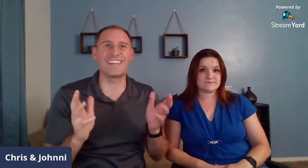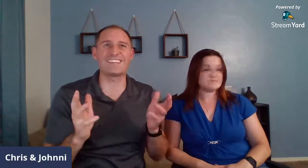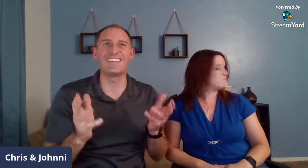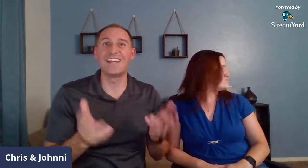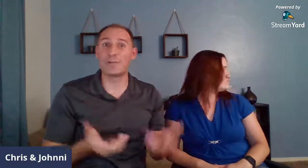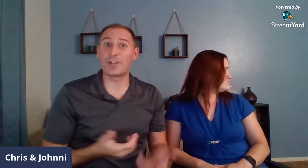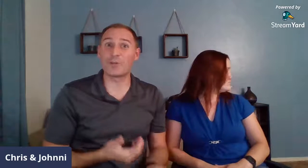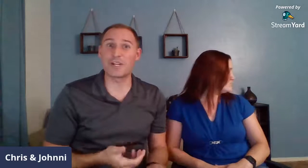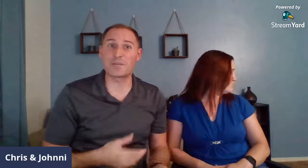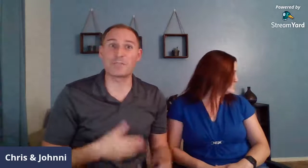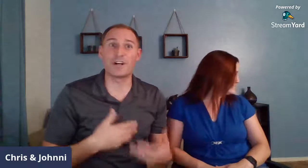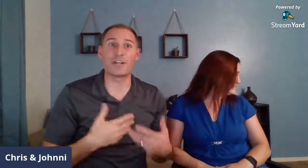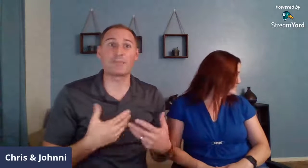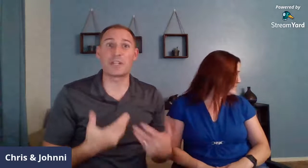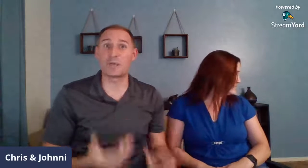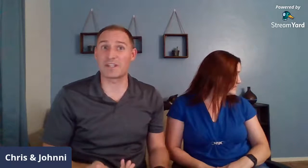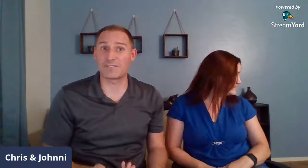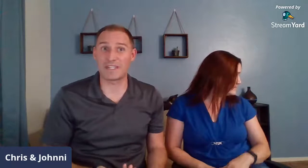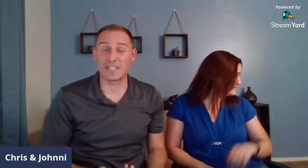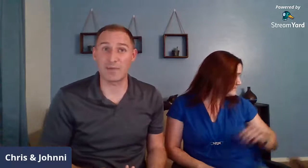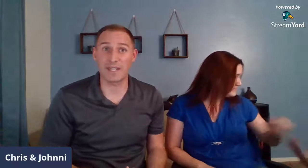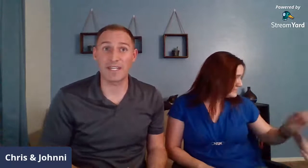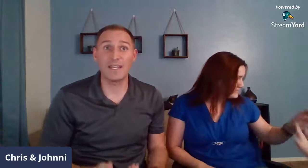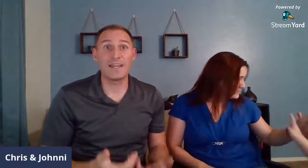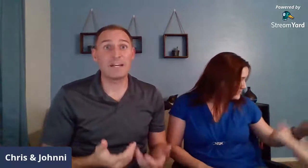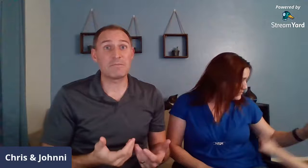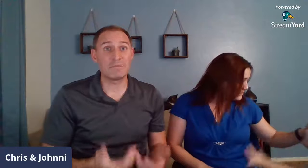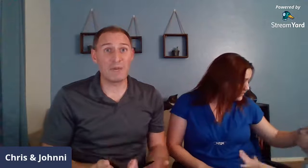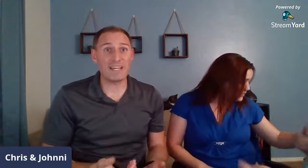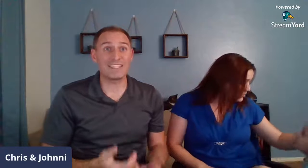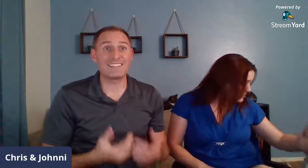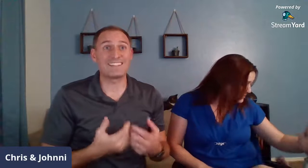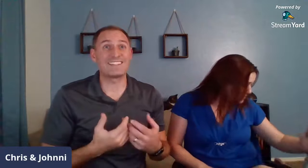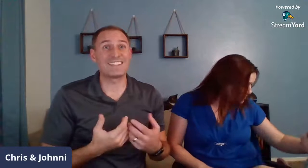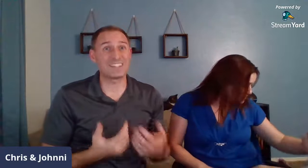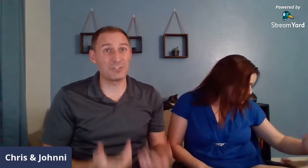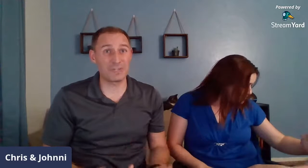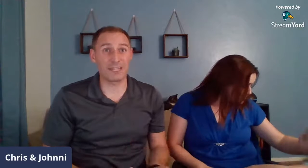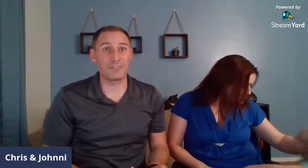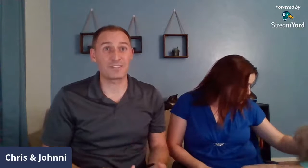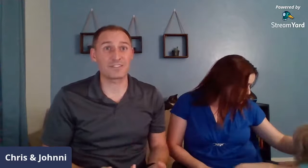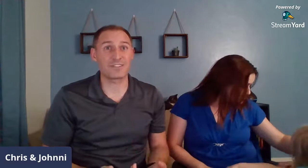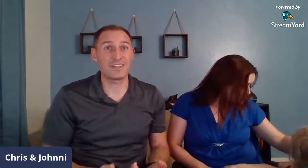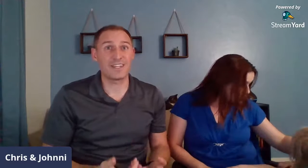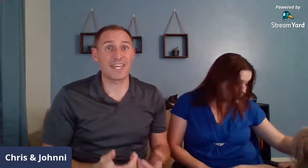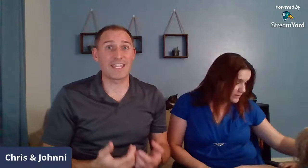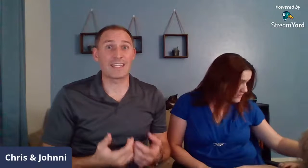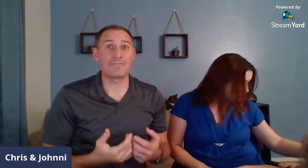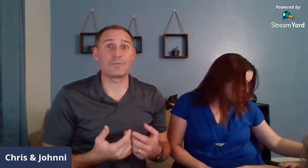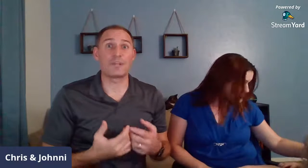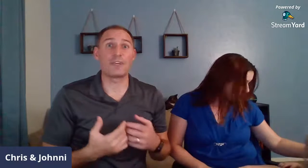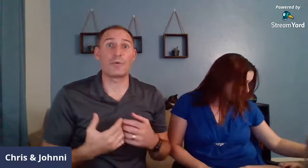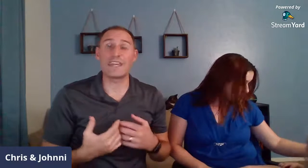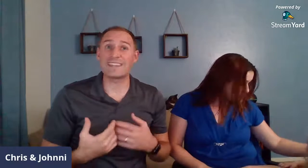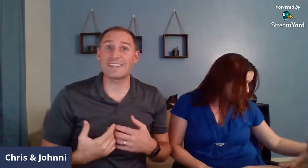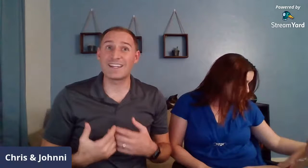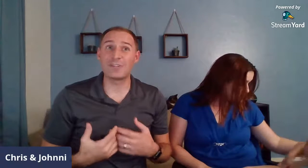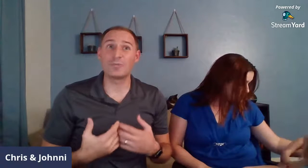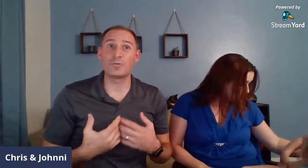and we don't want to be wrong. And we don't want to offend anybody. But it's a new language. And if we wait until